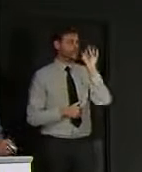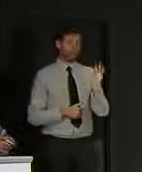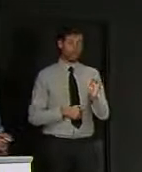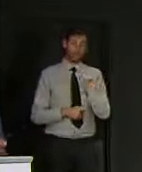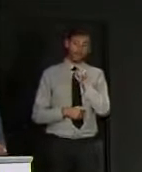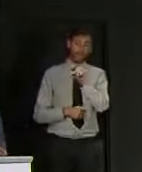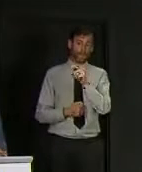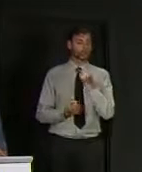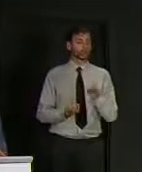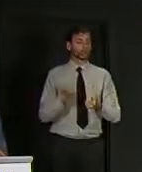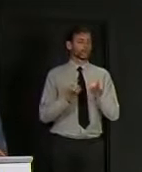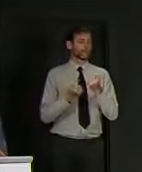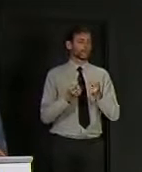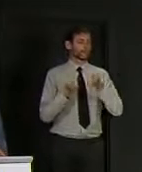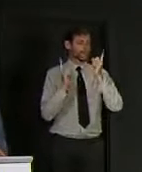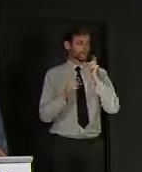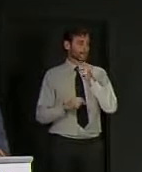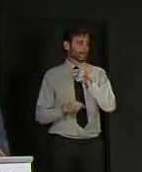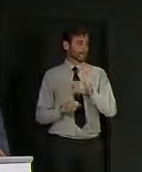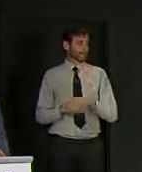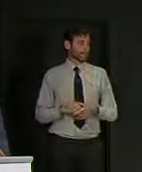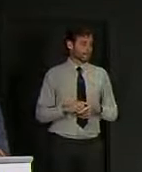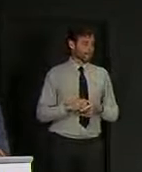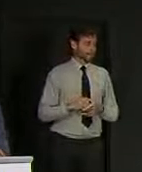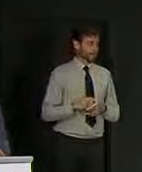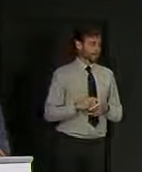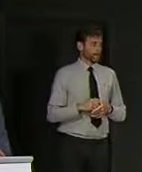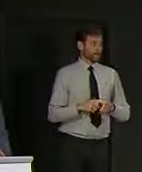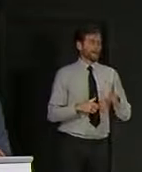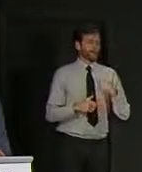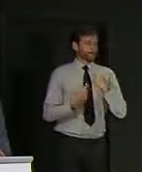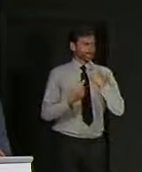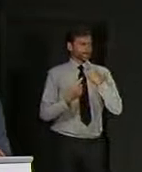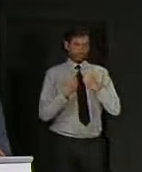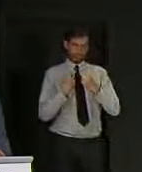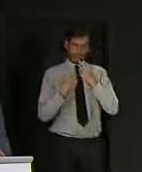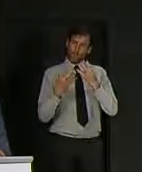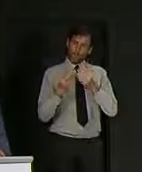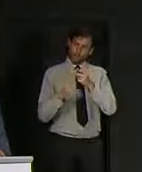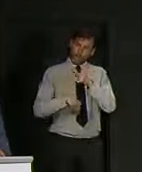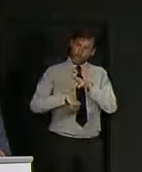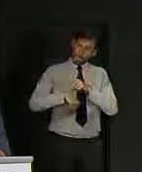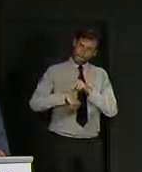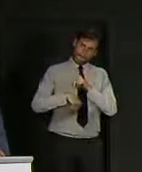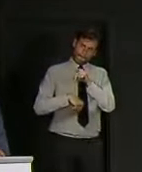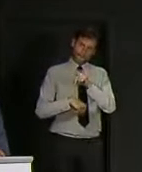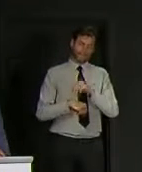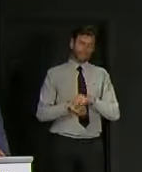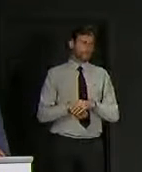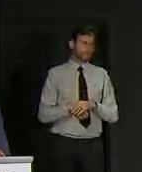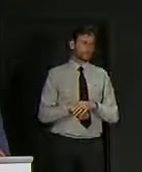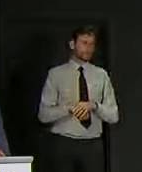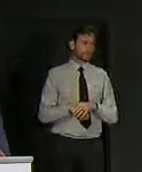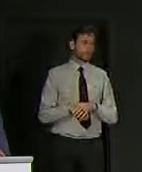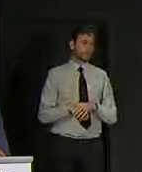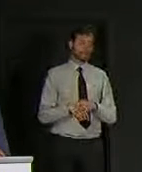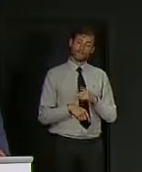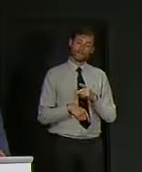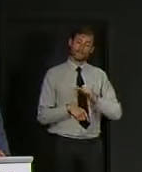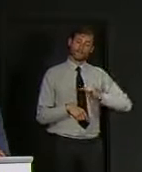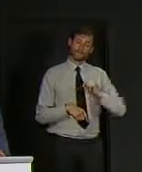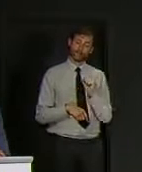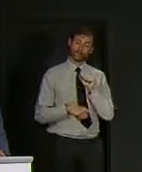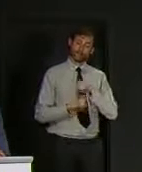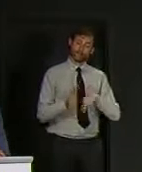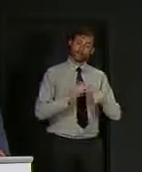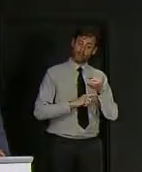Justice Secretary. Having spoken to the police, are you in a position to say if Scots have generally been